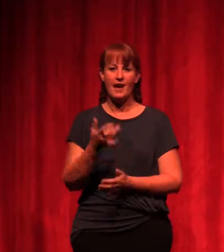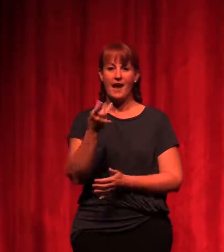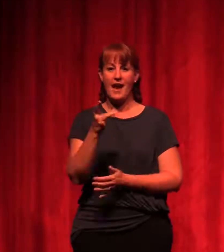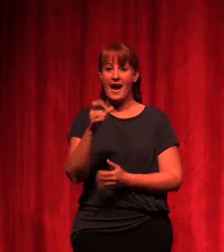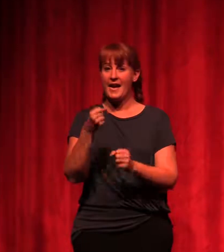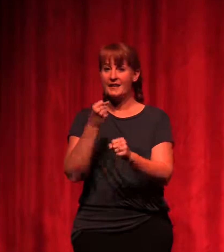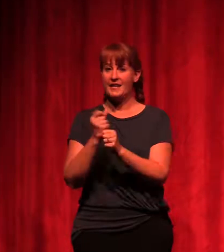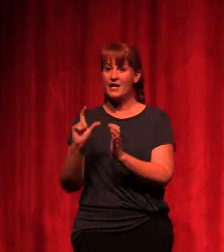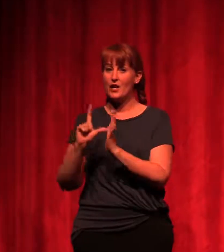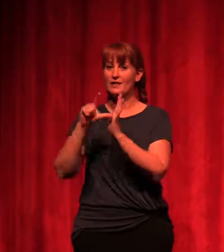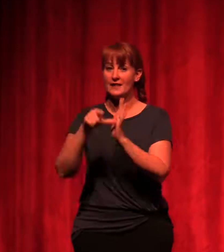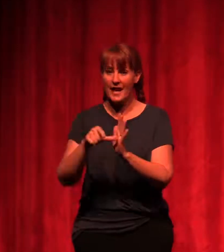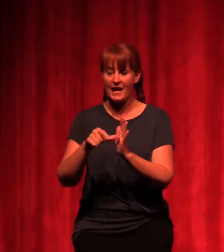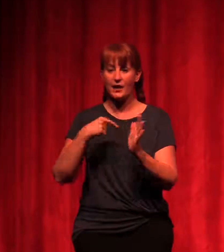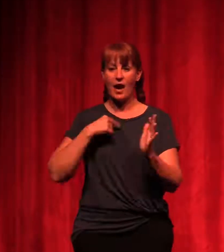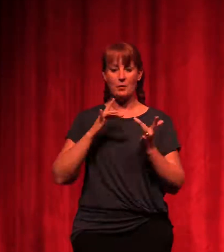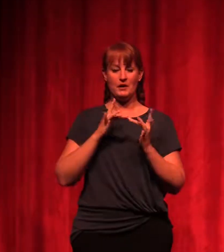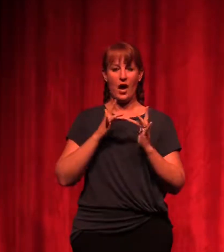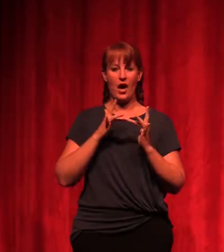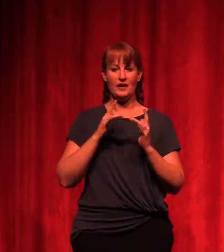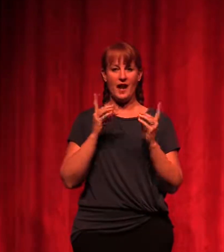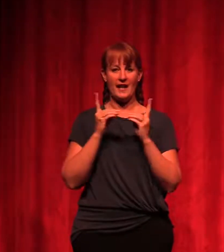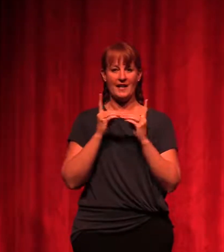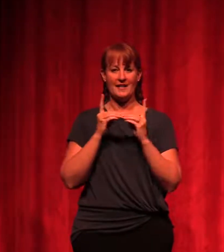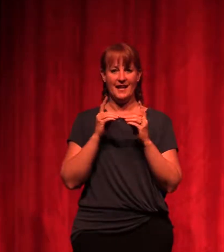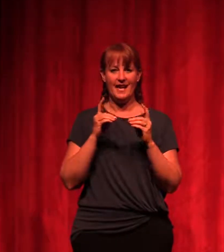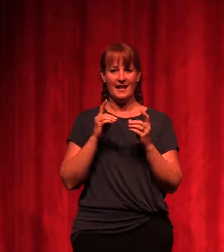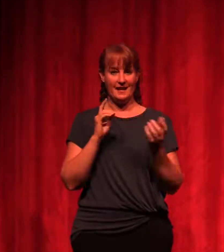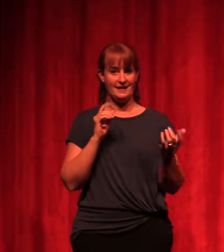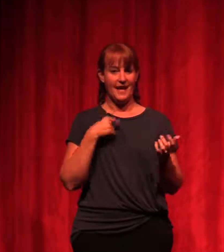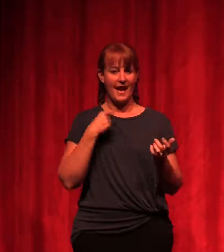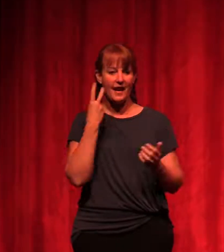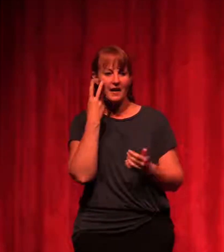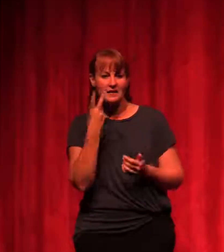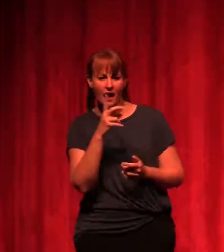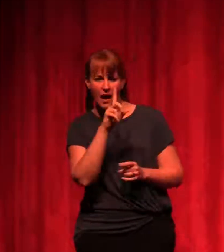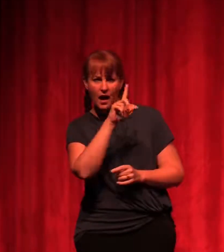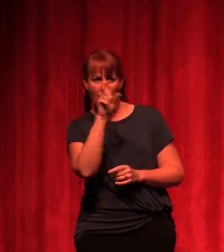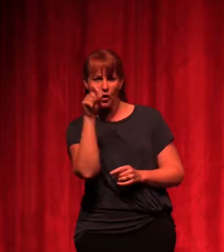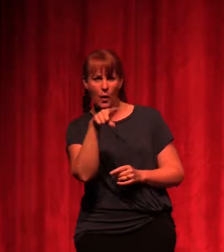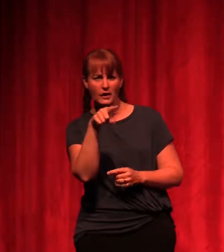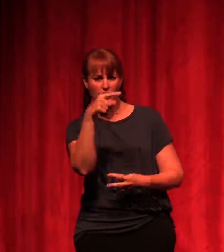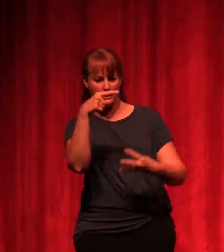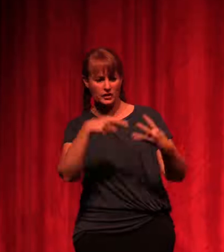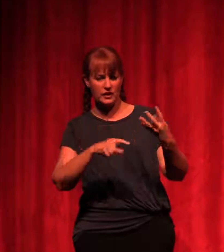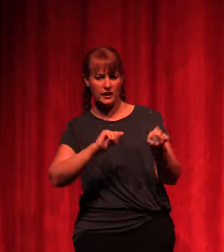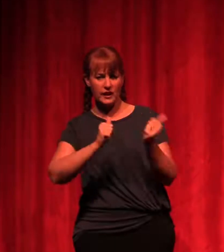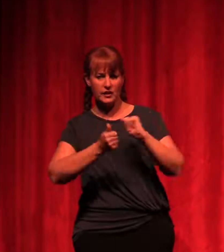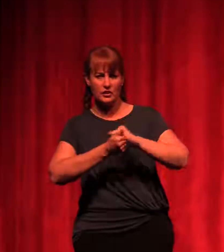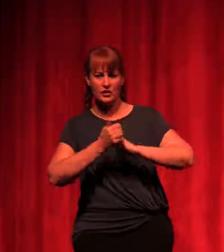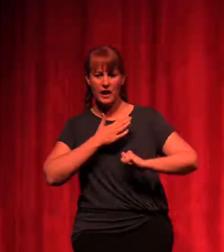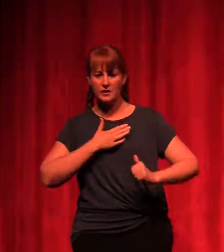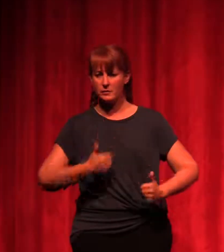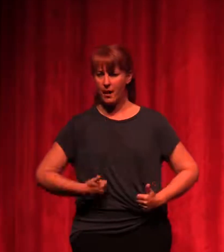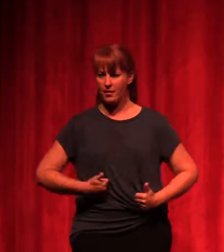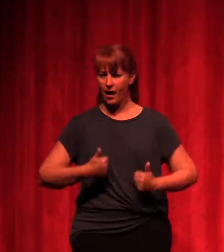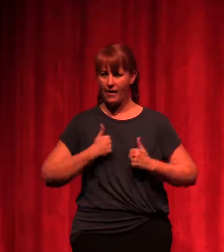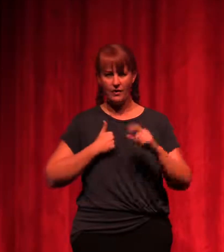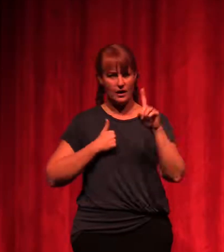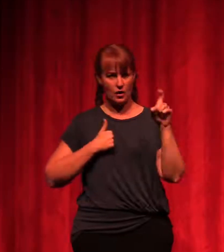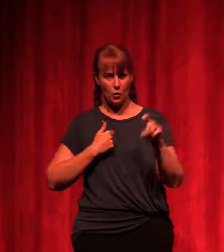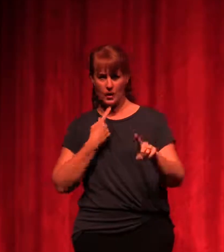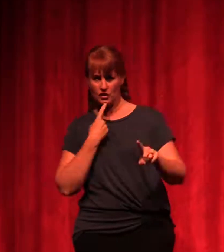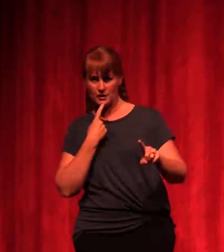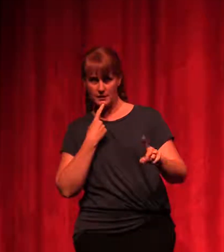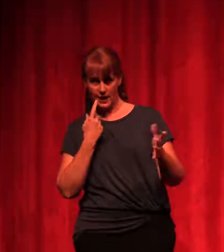18 years later, I was on an online dating site when I stumbled across a question that changed my life. The question